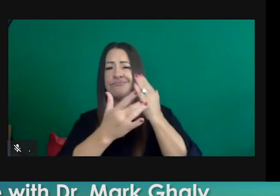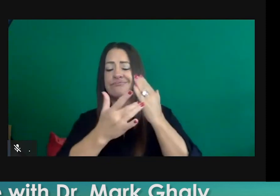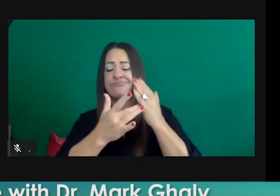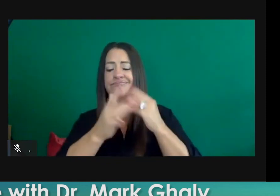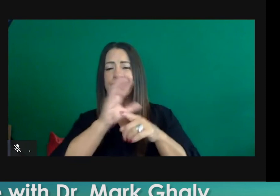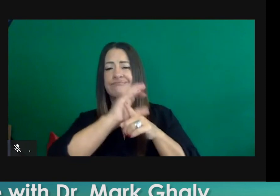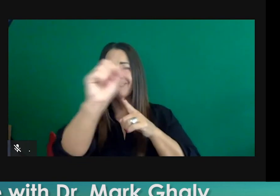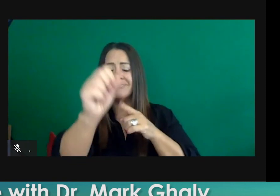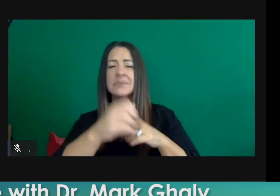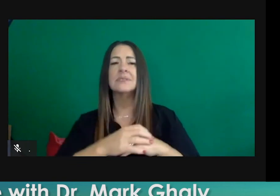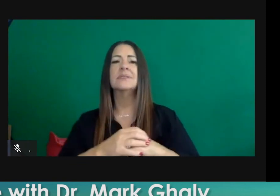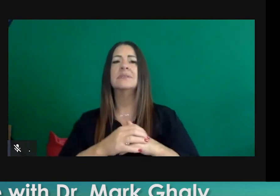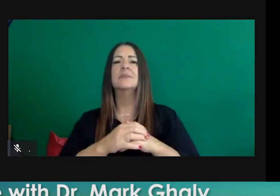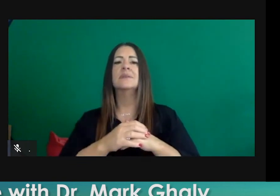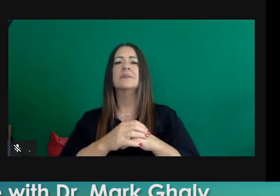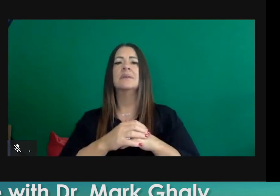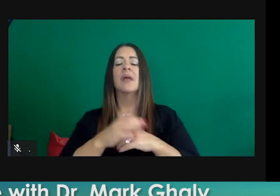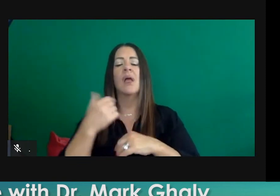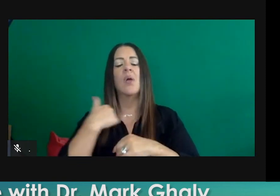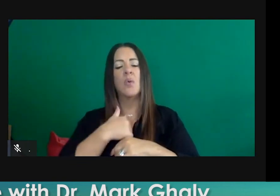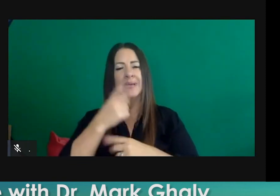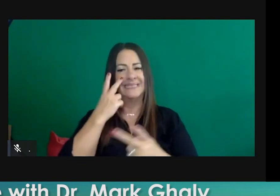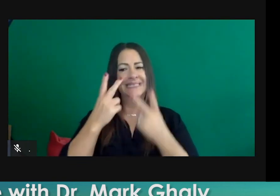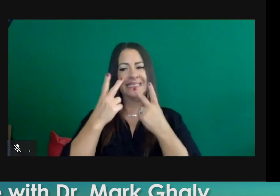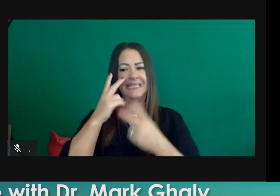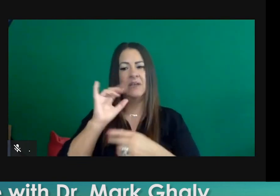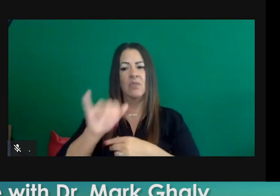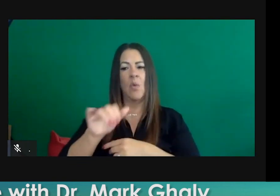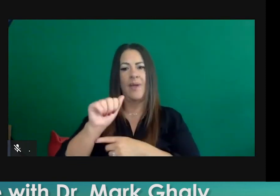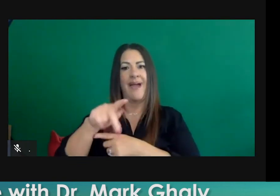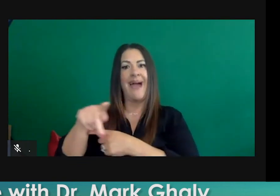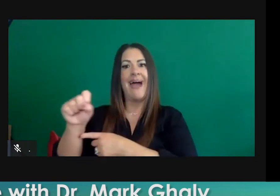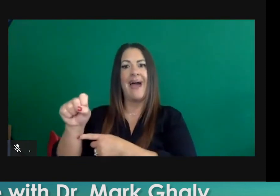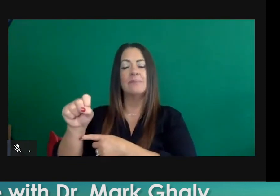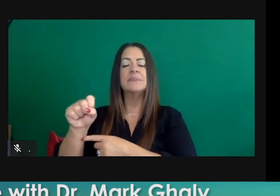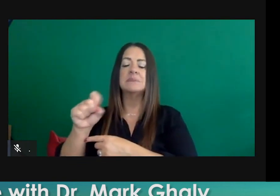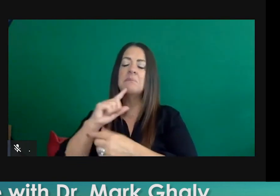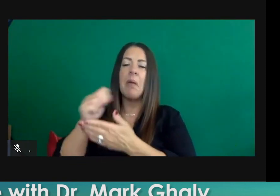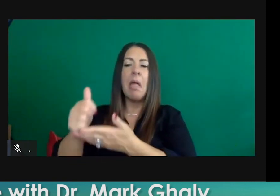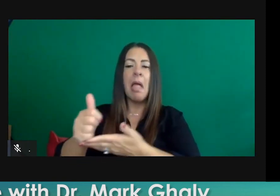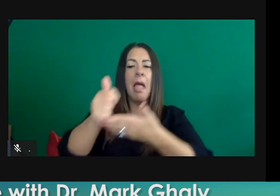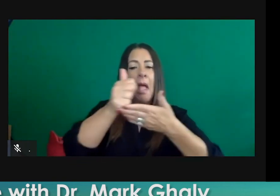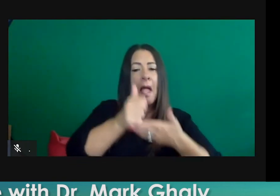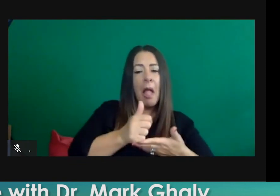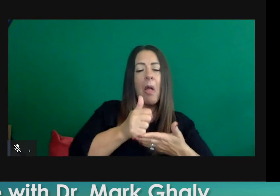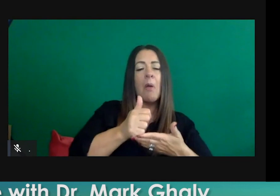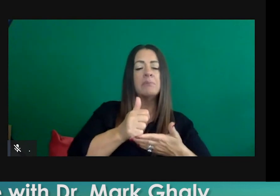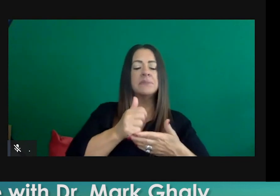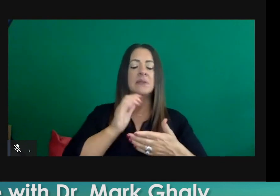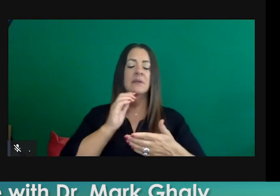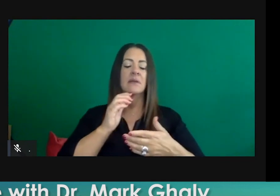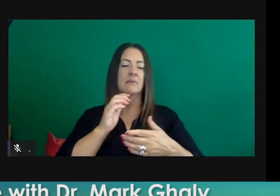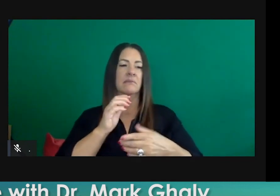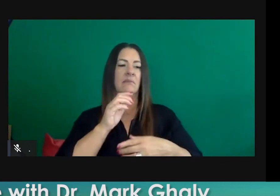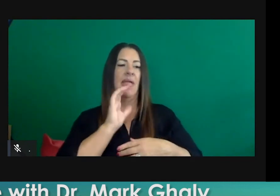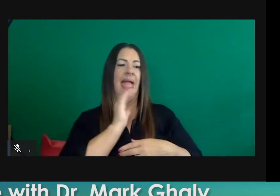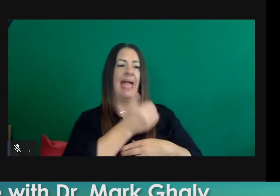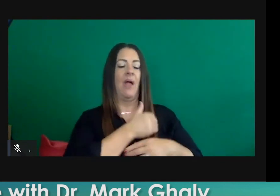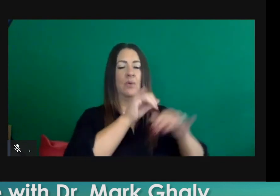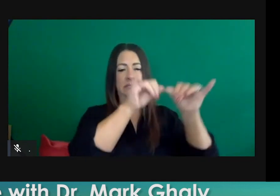increasing evidence that the use of these tools does help augment and support our efforts, we